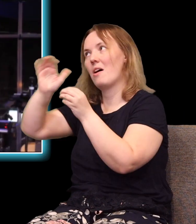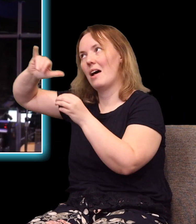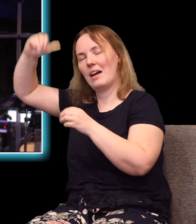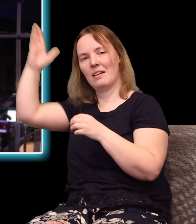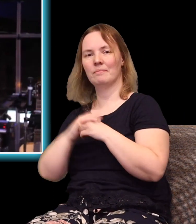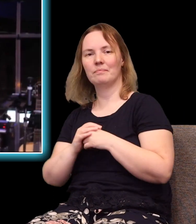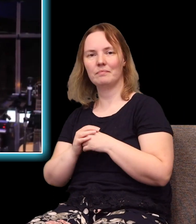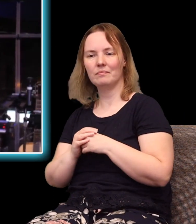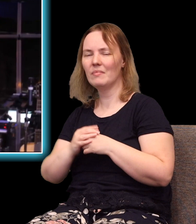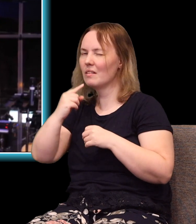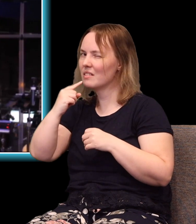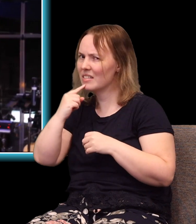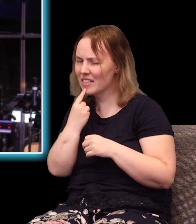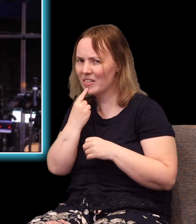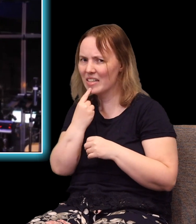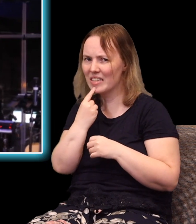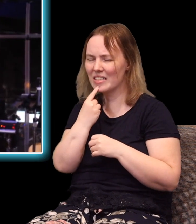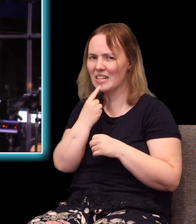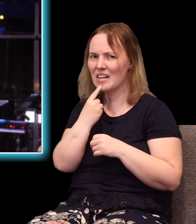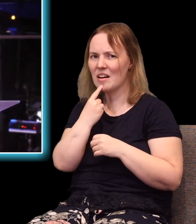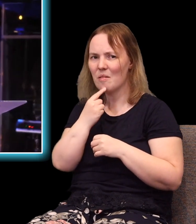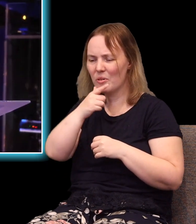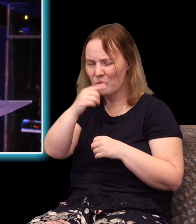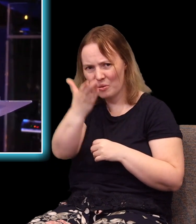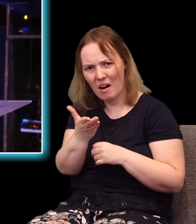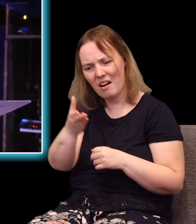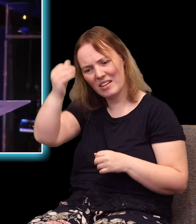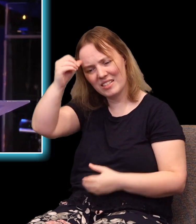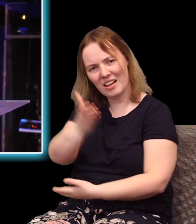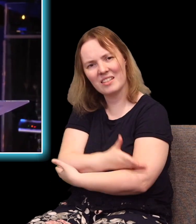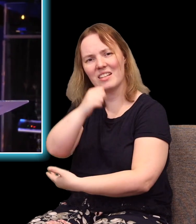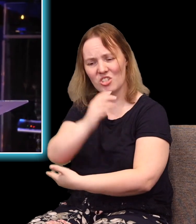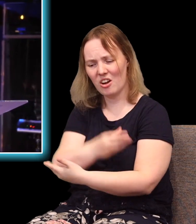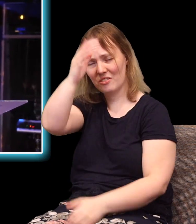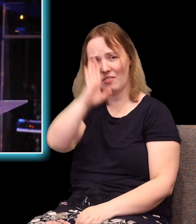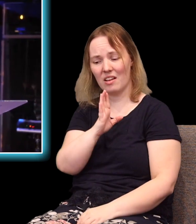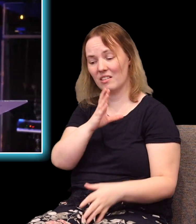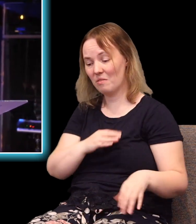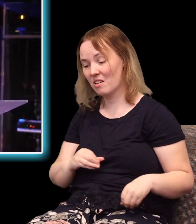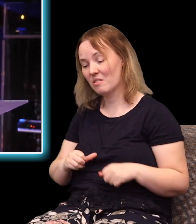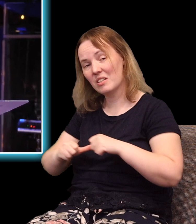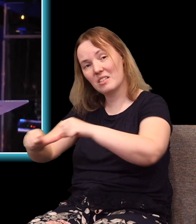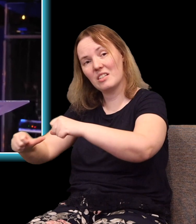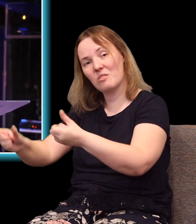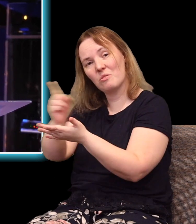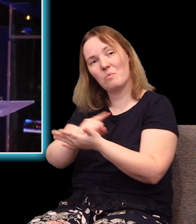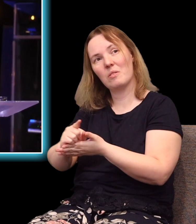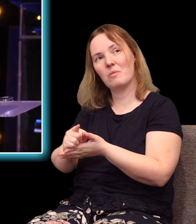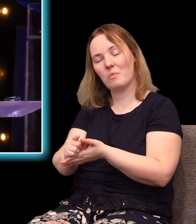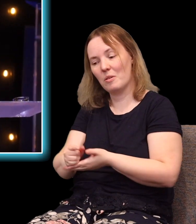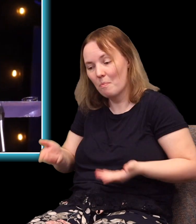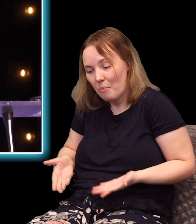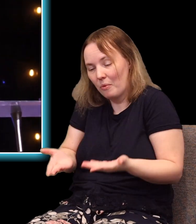me. You've got to get serious about who you are as sons and daughters of God. That's why as we move through the week,